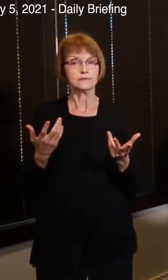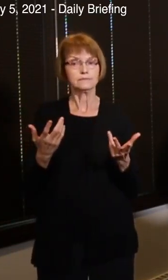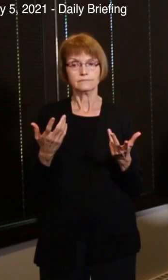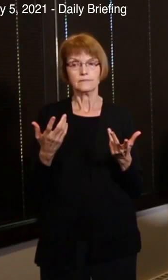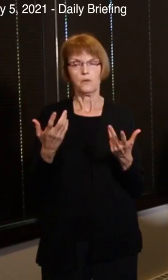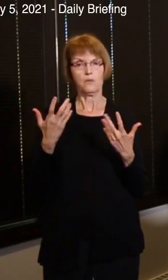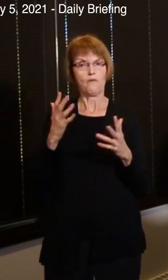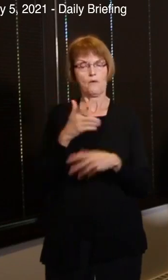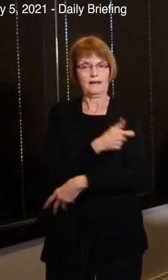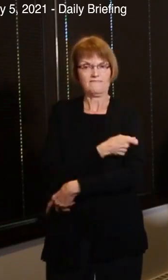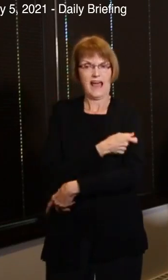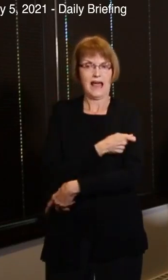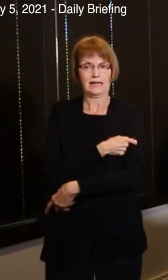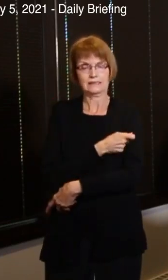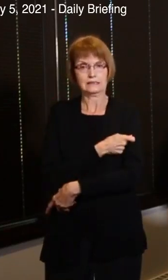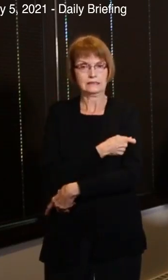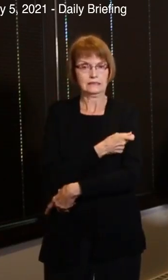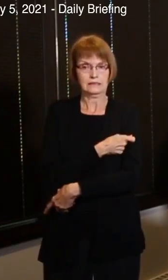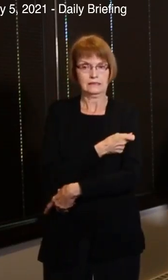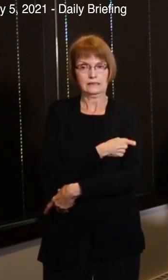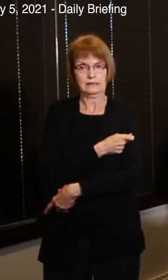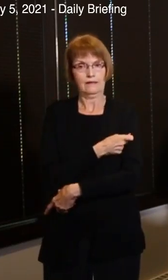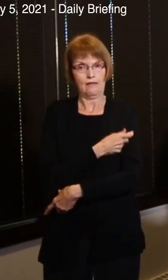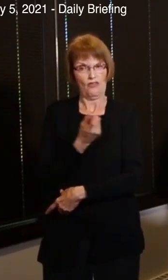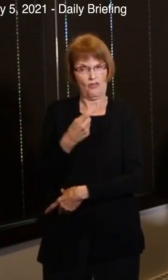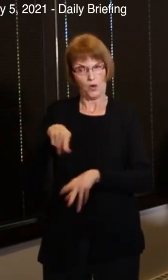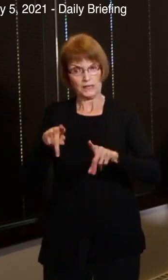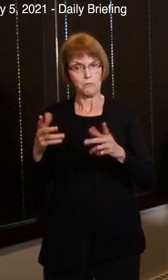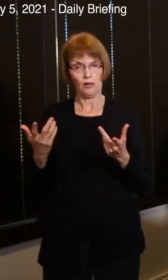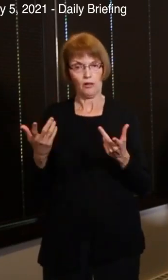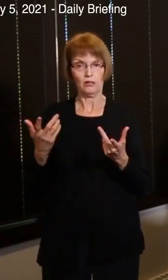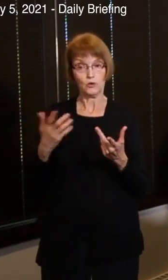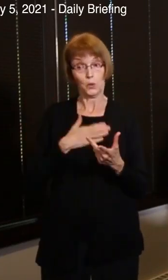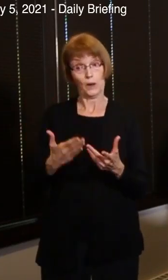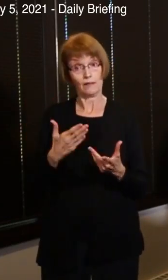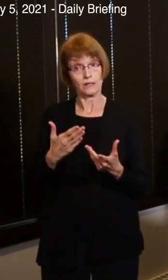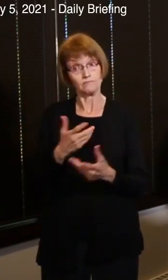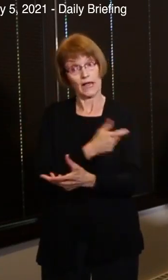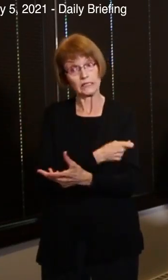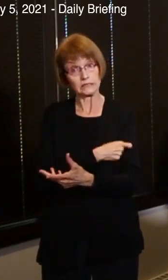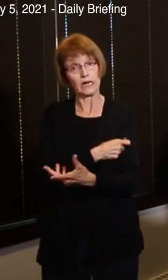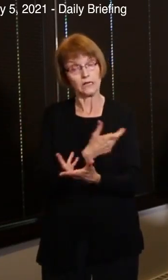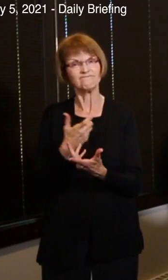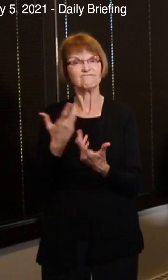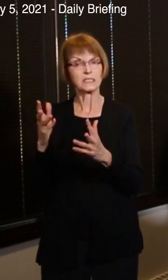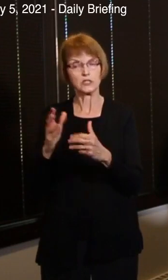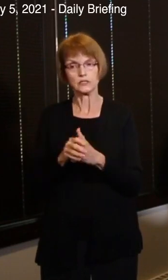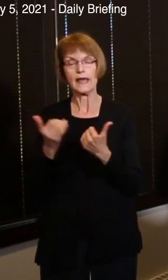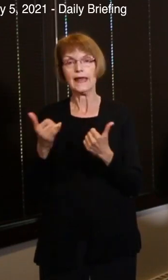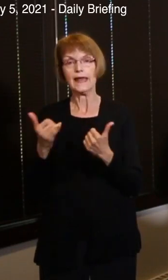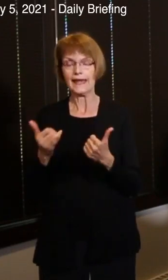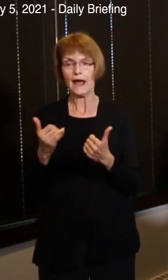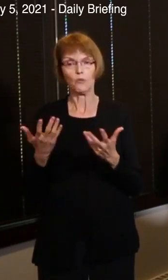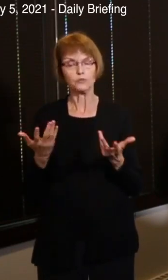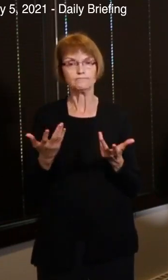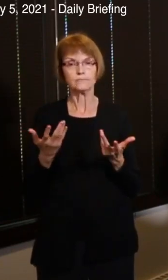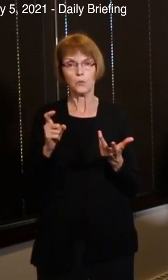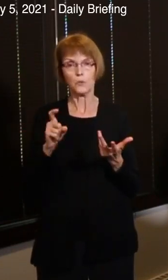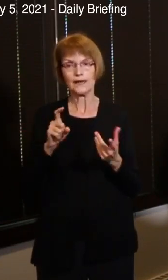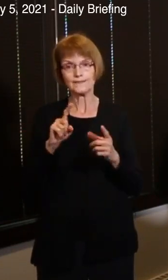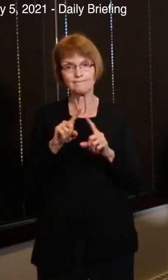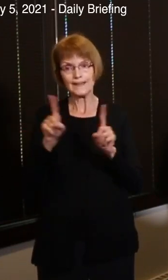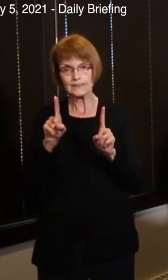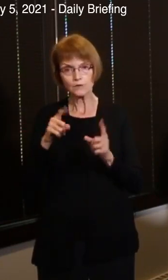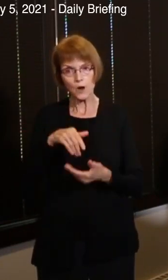vaccinated the low-hanging fruit, so people that were willing to get vaccinated. So now it's going to take a little bit of a different